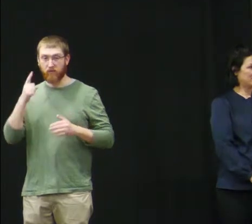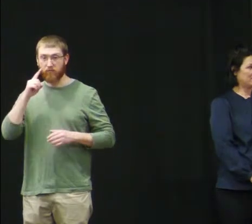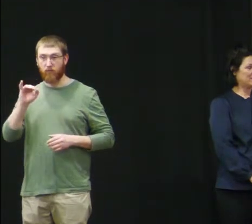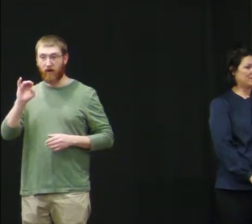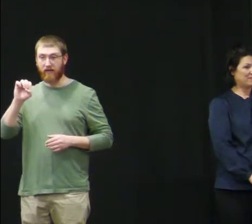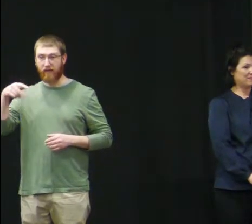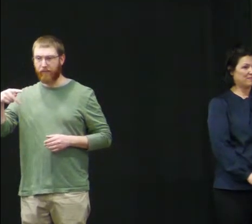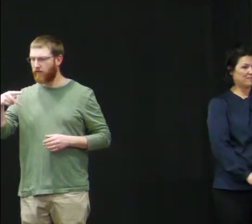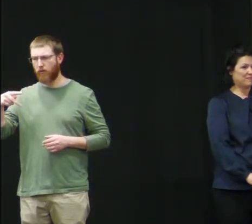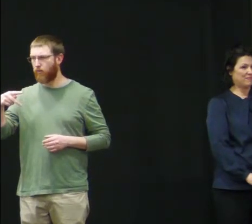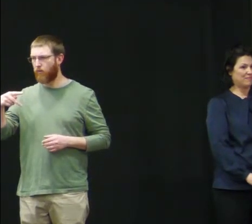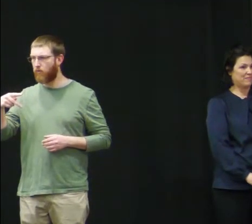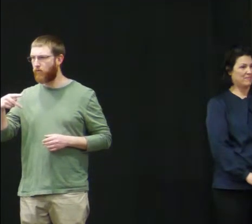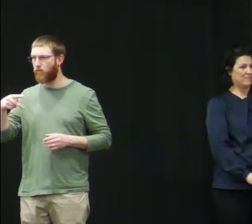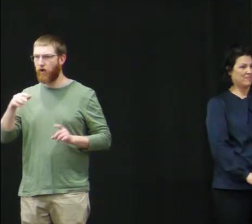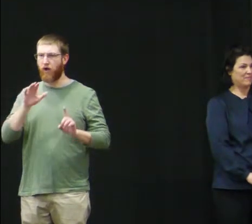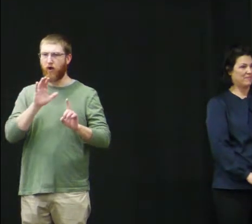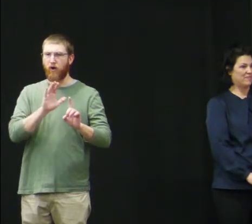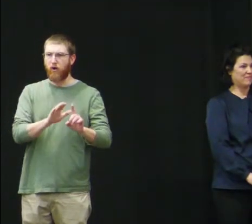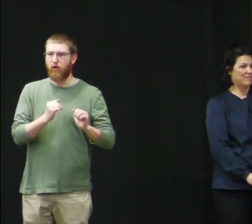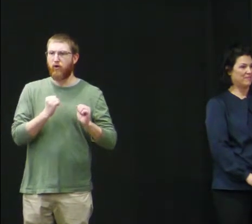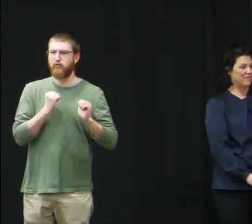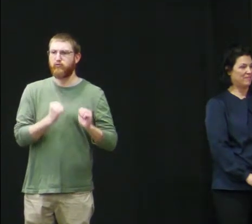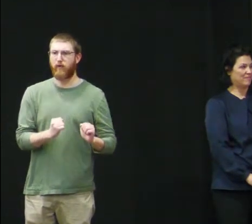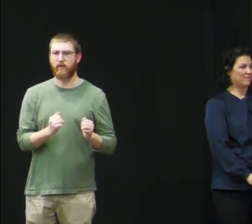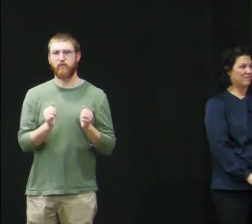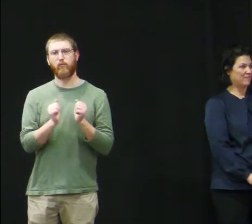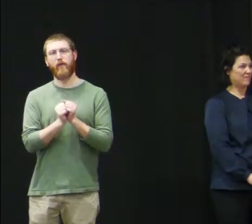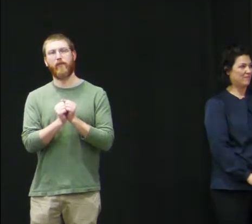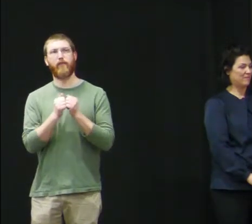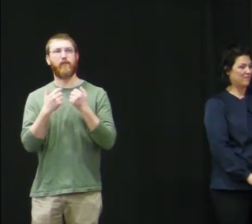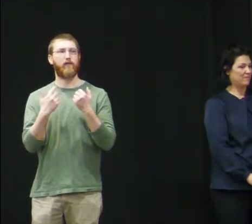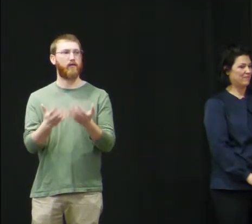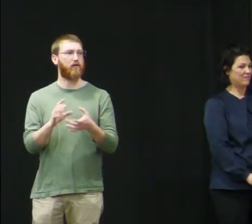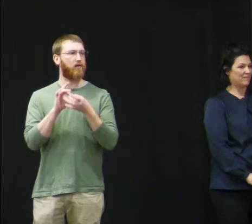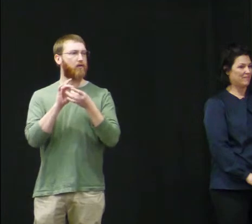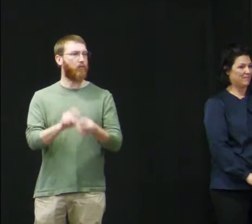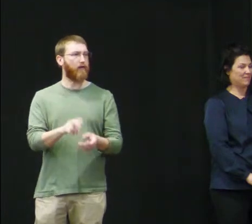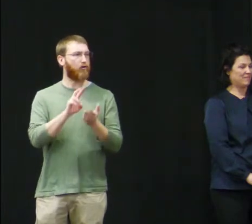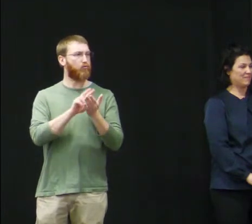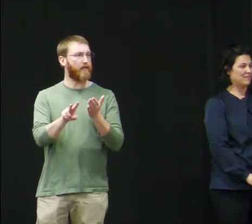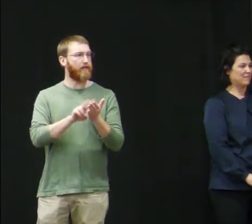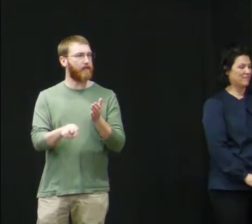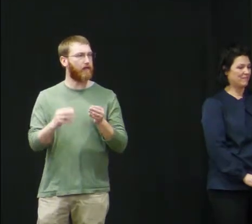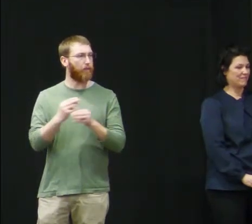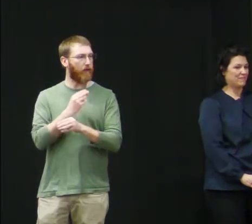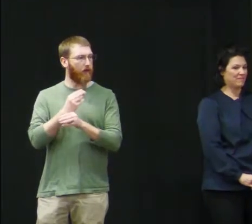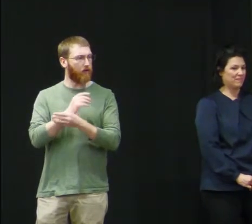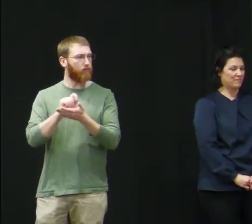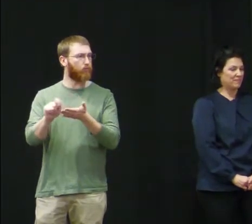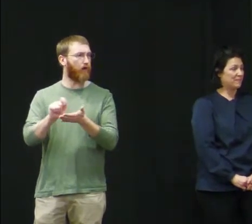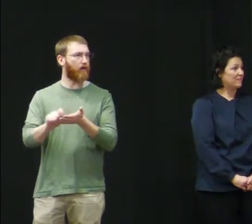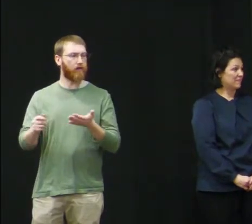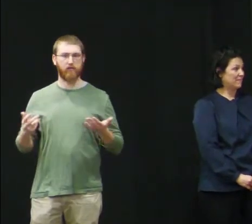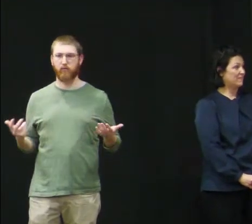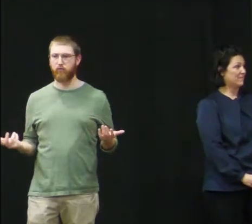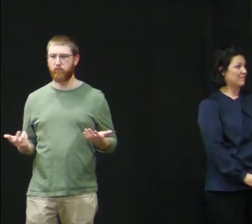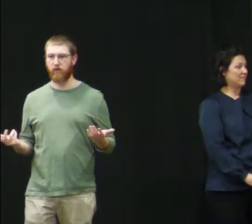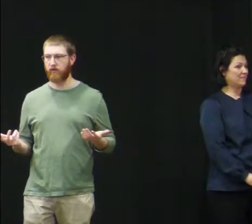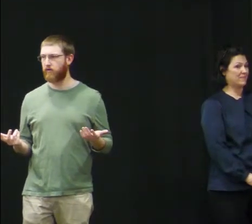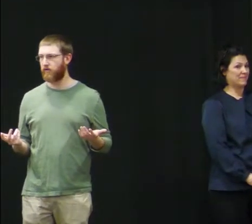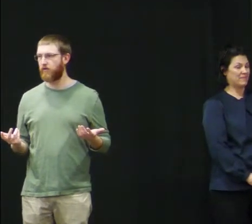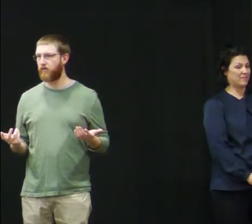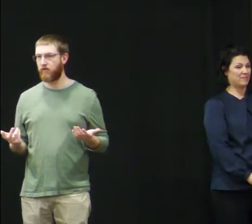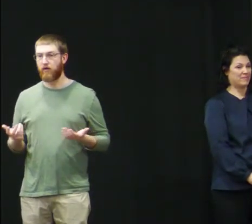What we would like to know is what are her strengths as they pertain to reading or math or writing. It could be that we